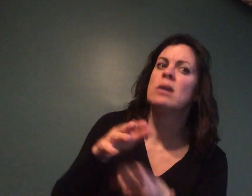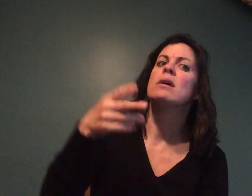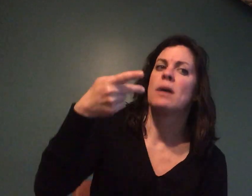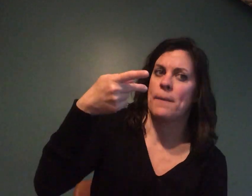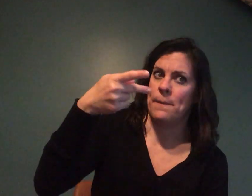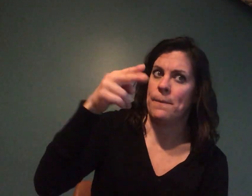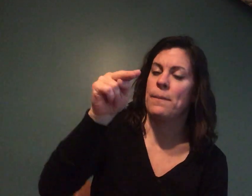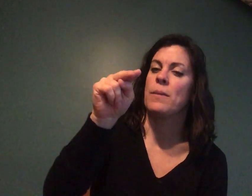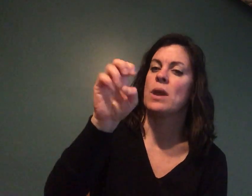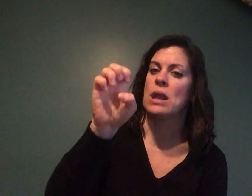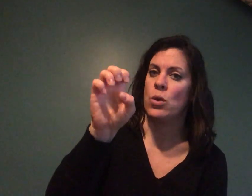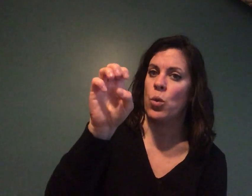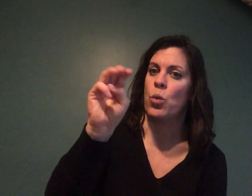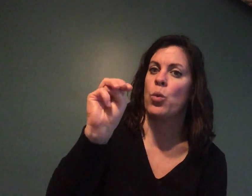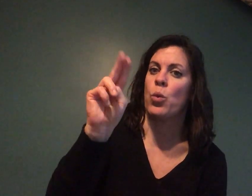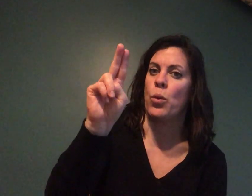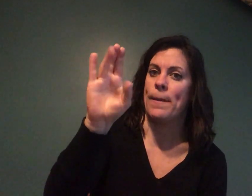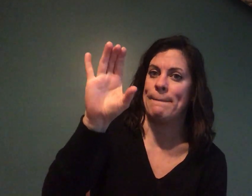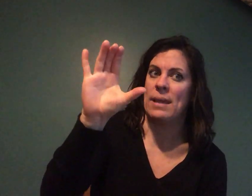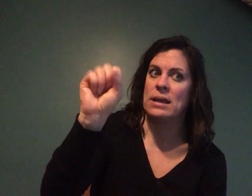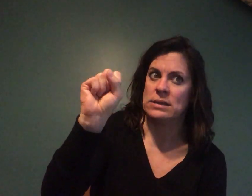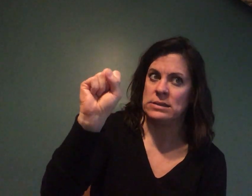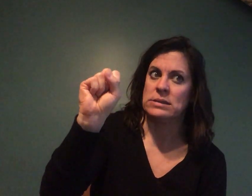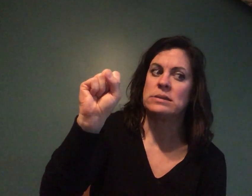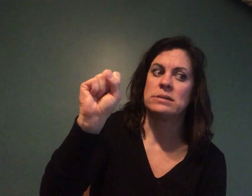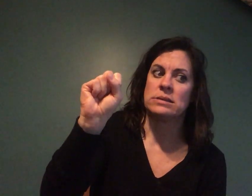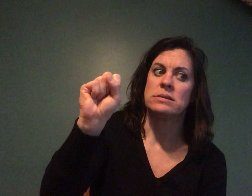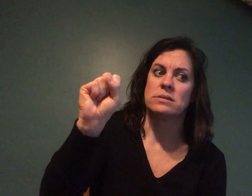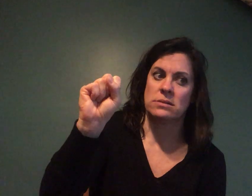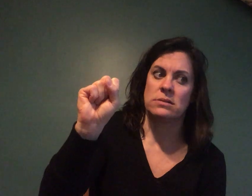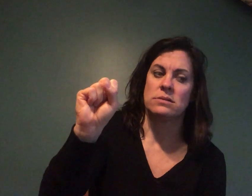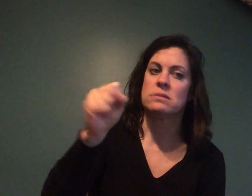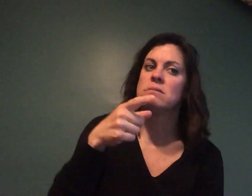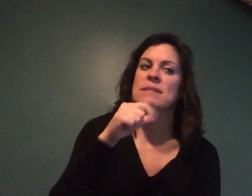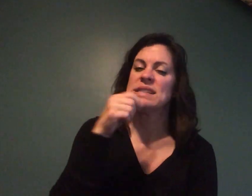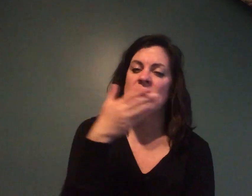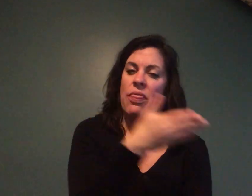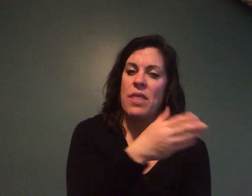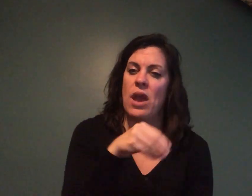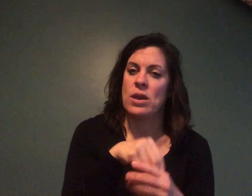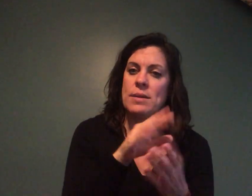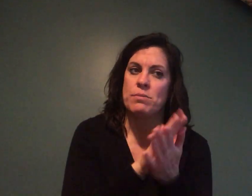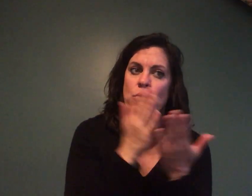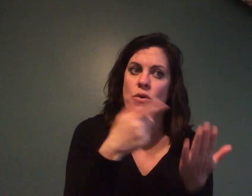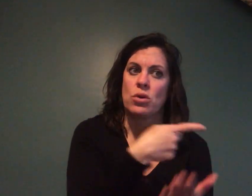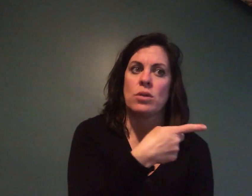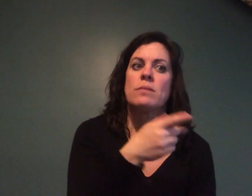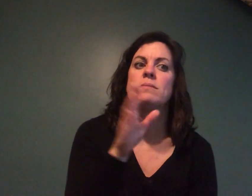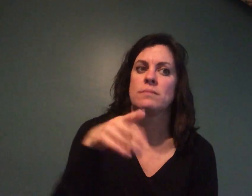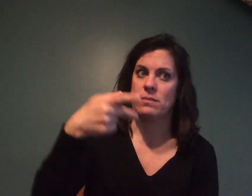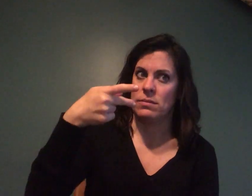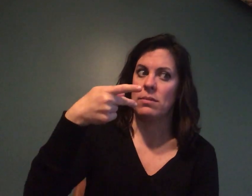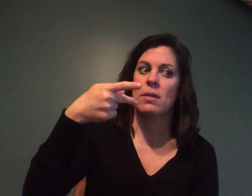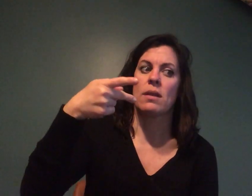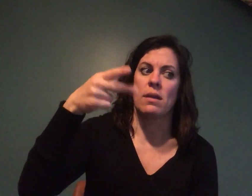are in here. Okay. Okay. Pneumatic, which is air pressure, is one of them. You're very correct there, Sam. What's the other